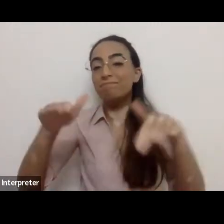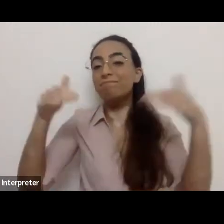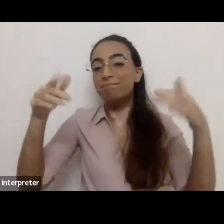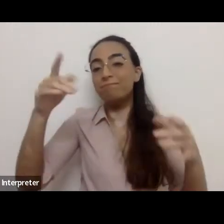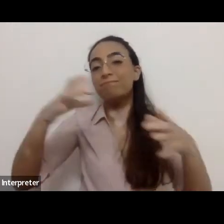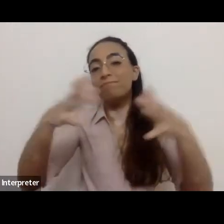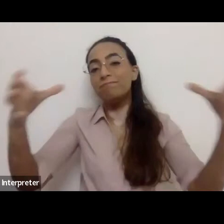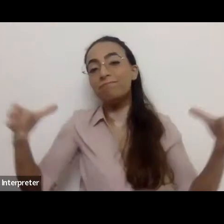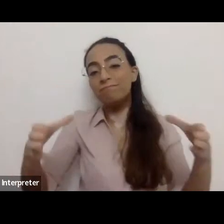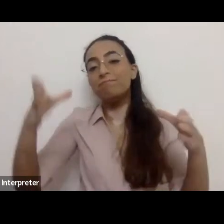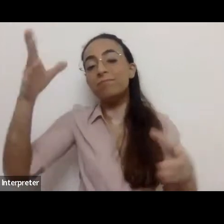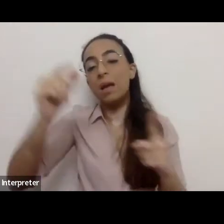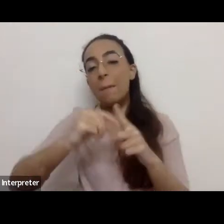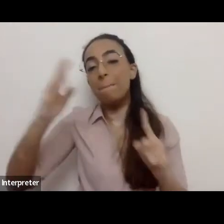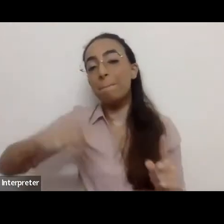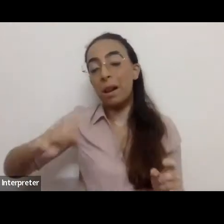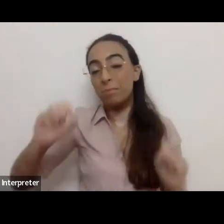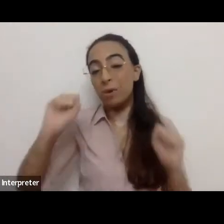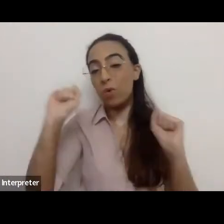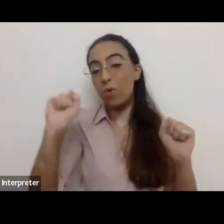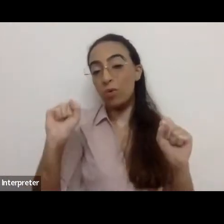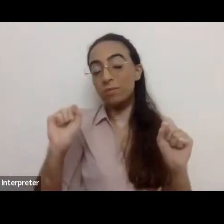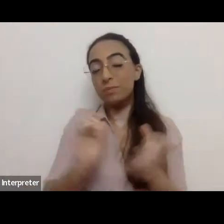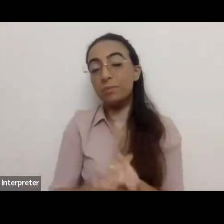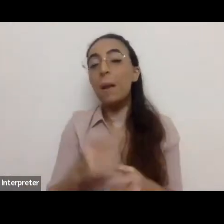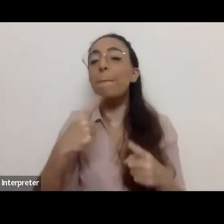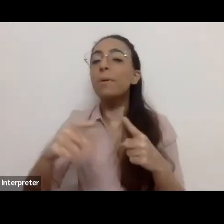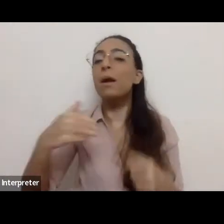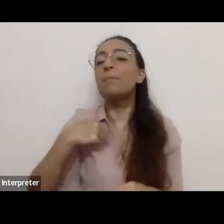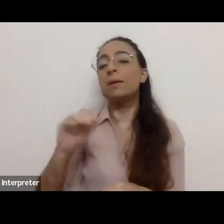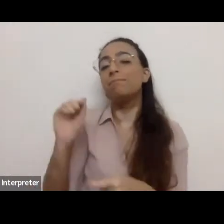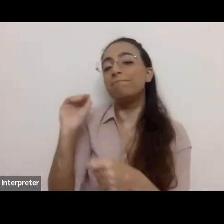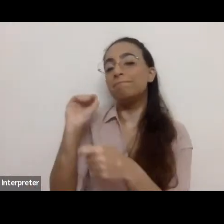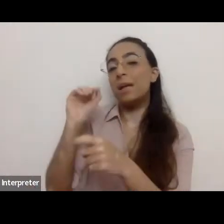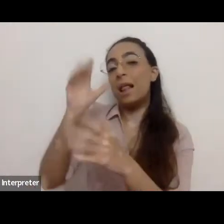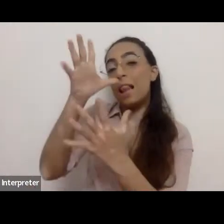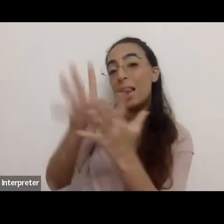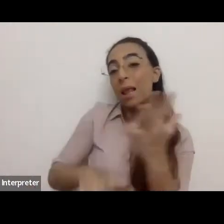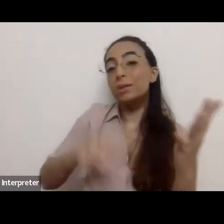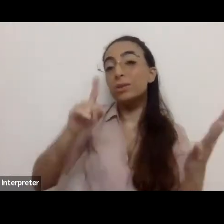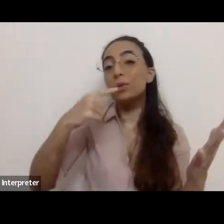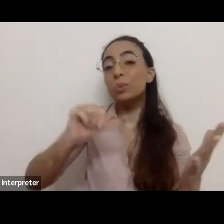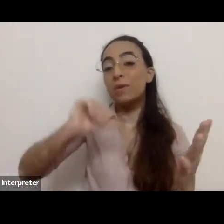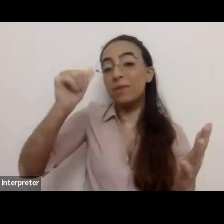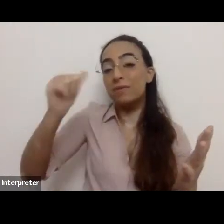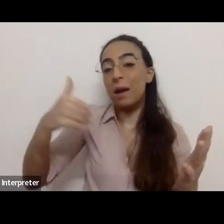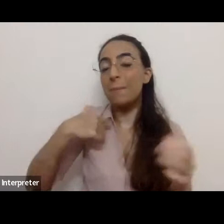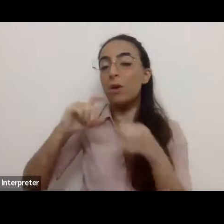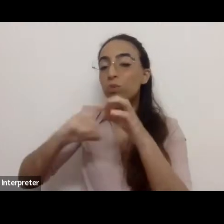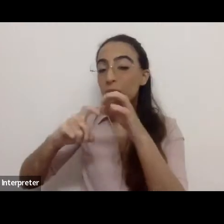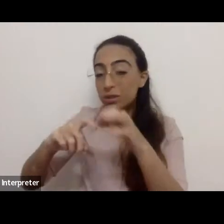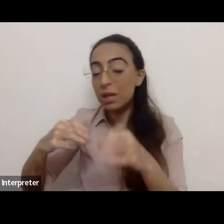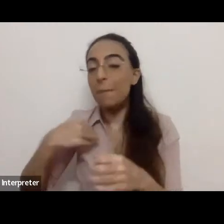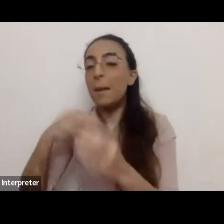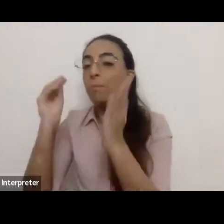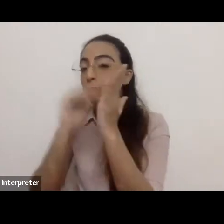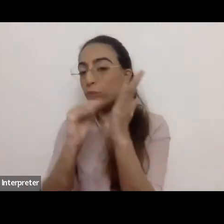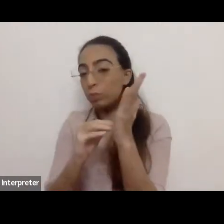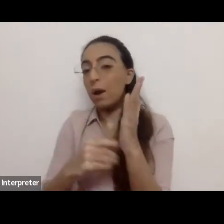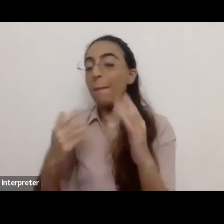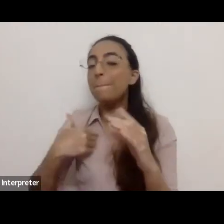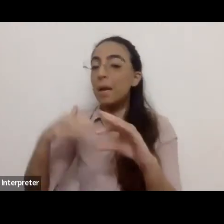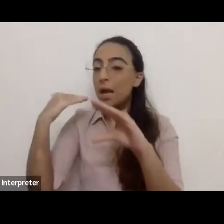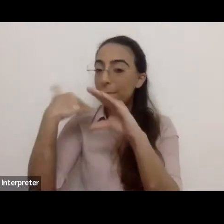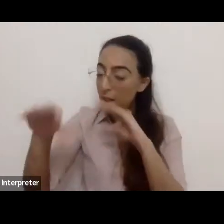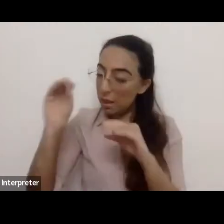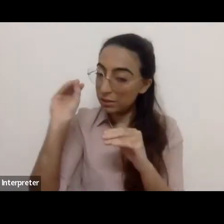nevertheless, we will be sending him a list of our asks. We're going to brief him on the event.